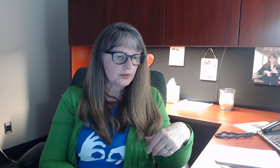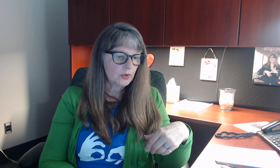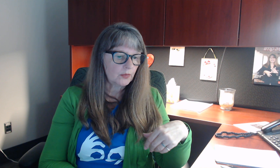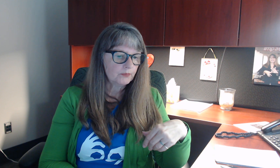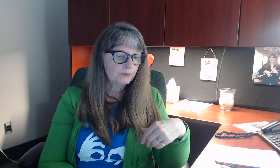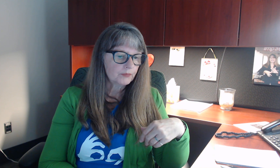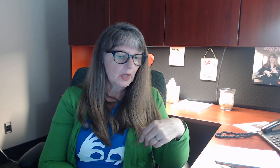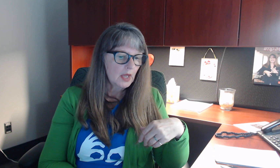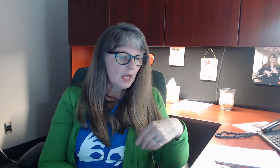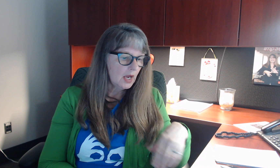muscle.